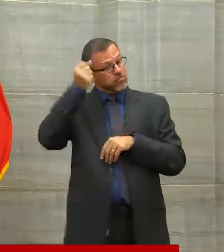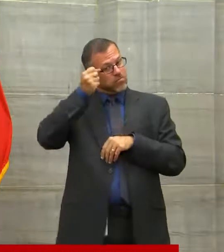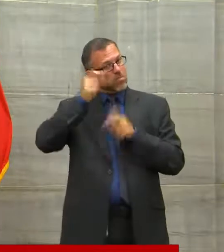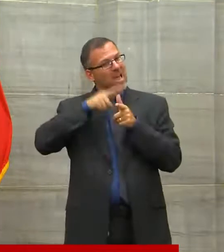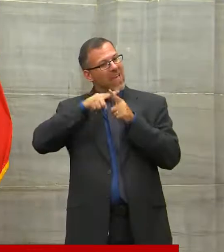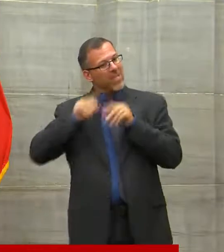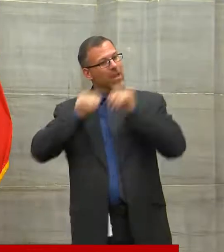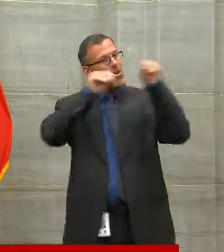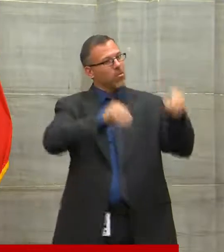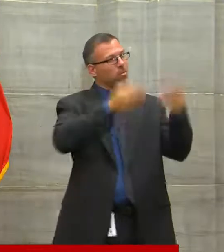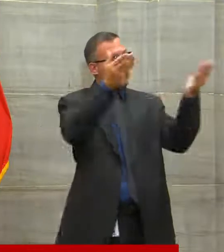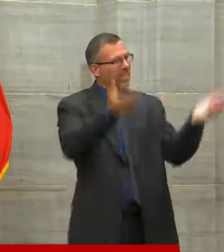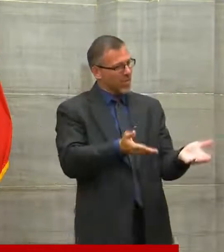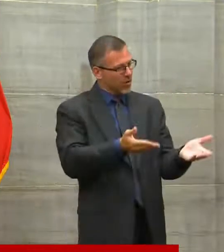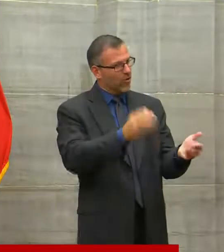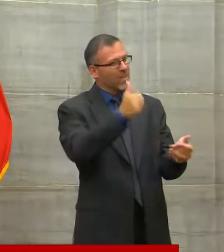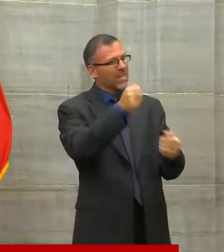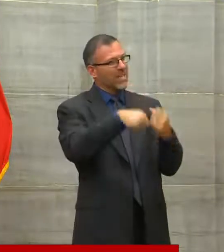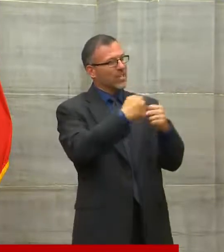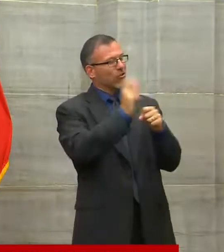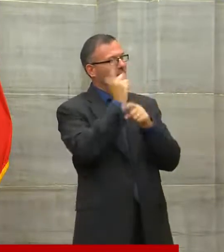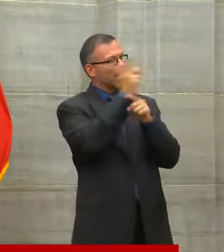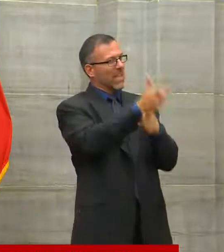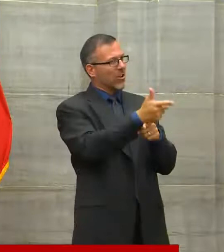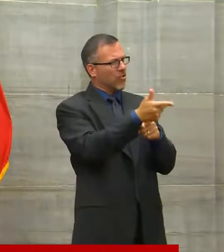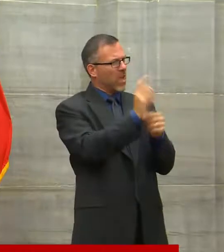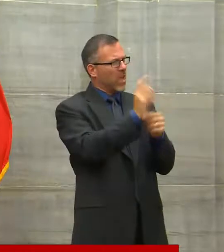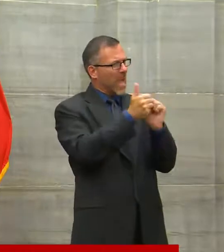to that process? Can you answer that question?